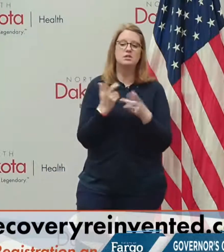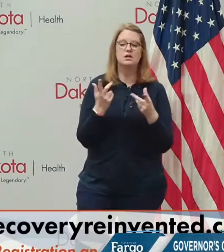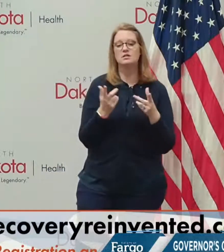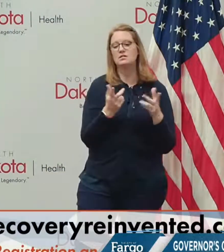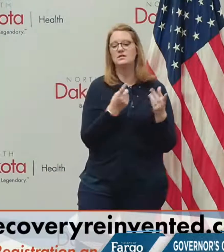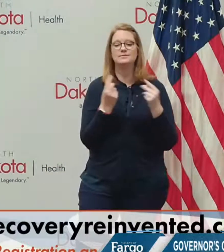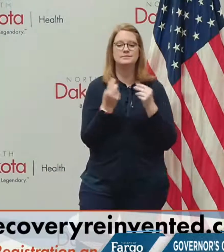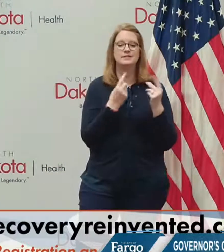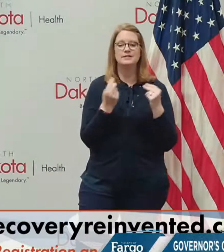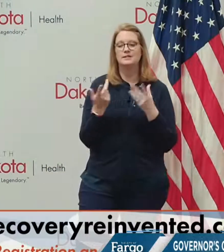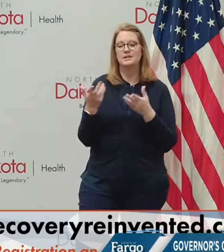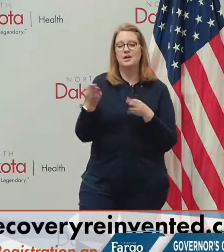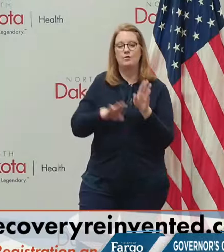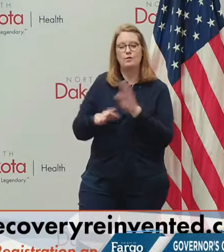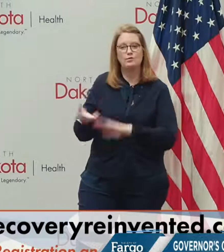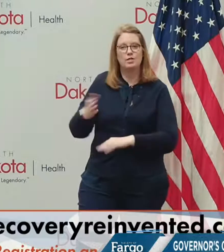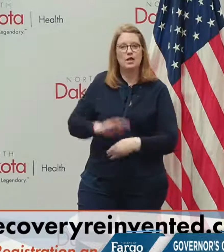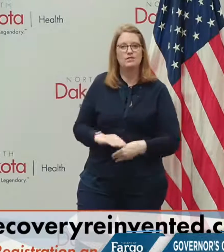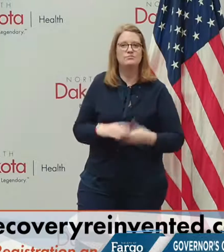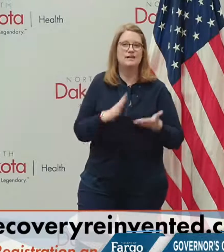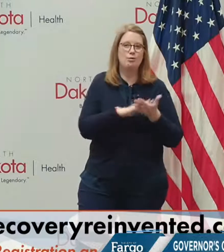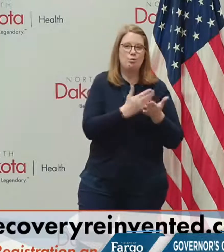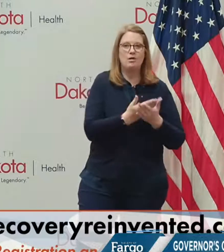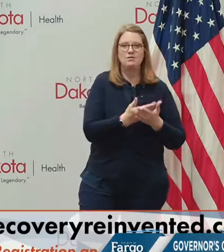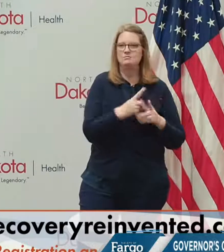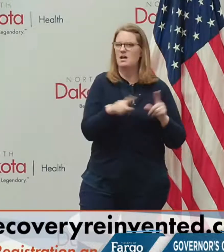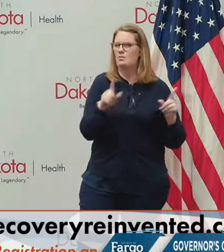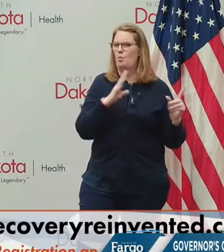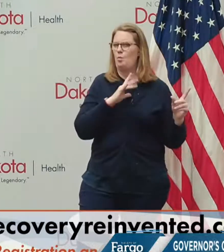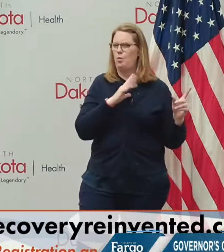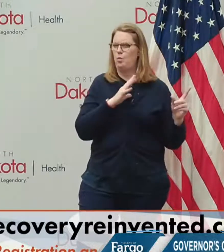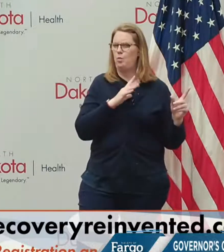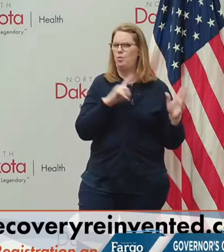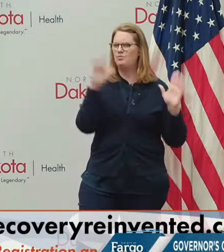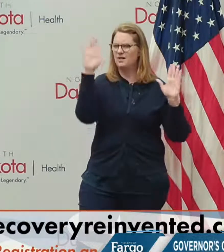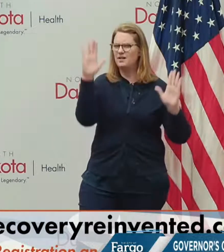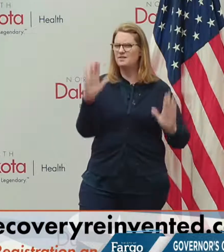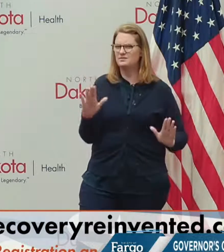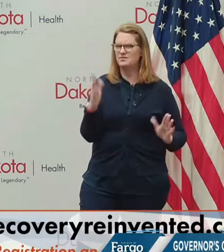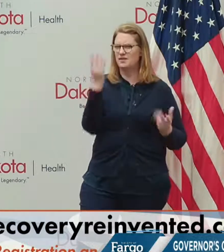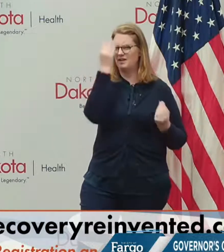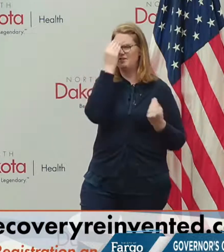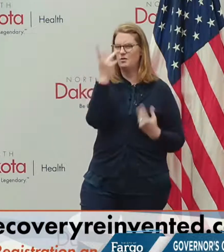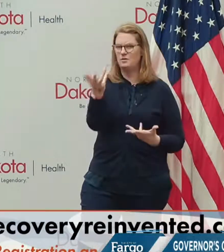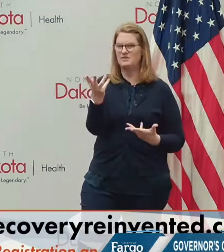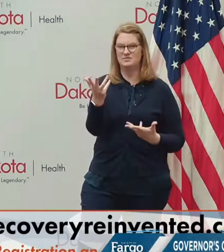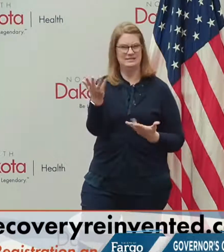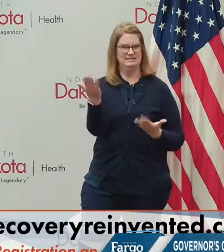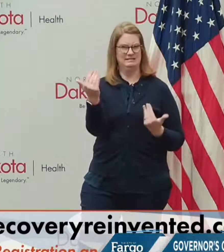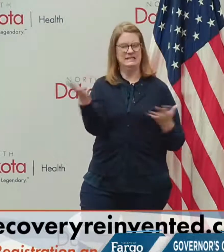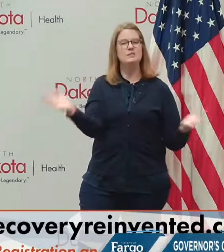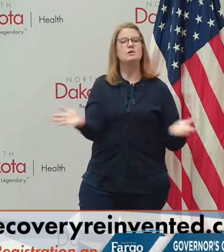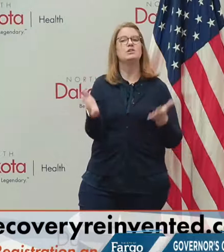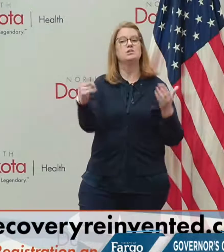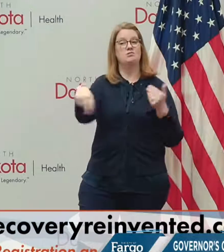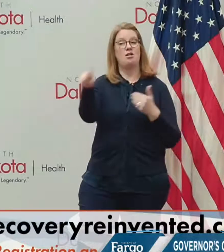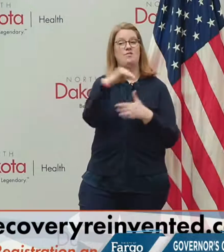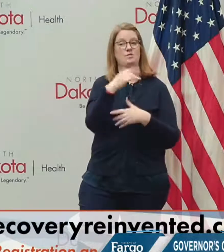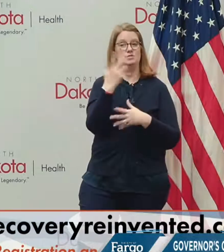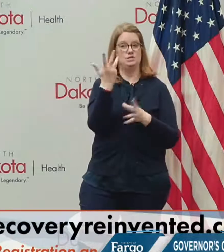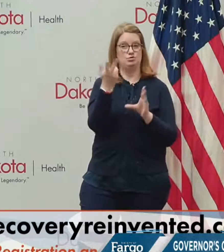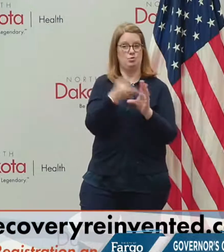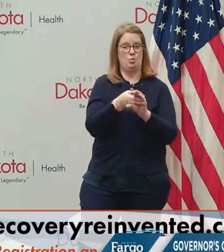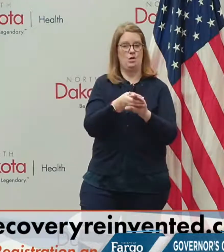do your puzzles, whatever. But it's going to have incredible information, and I hope everyone will join us. And just